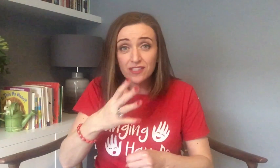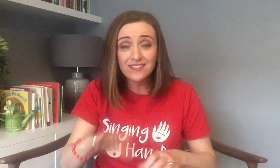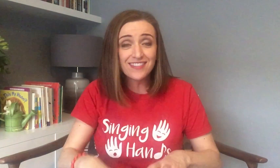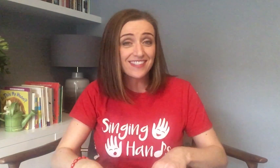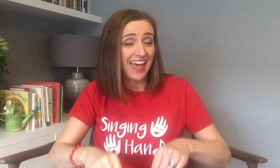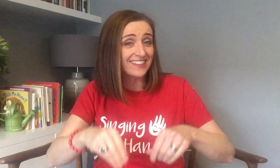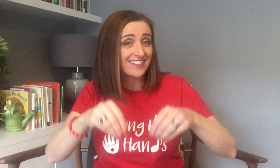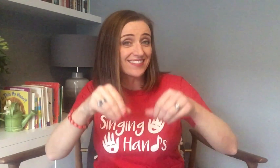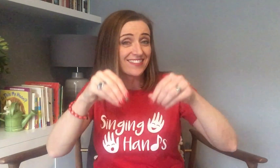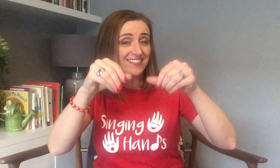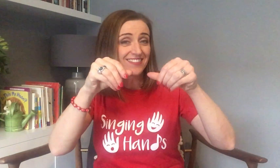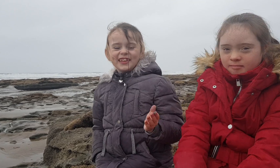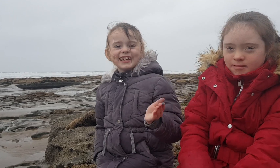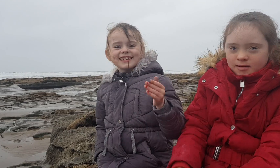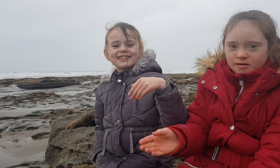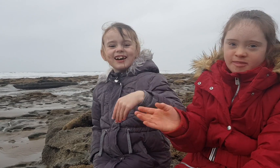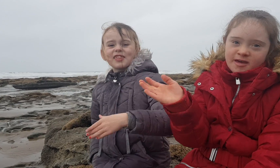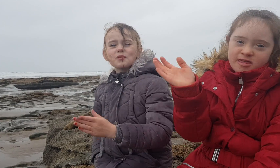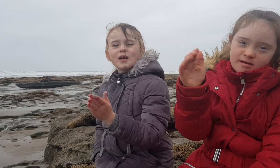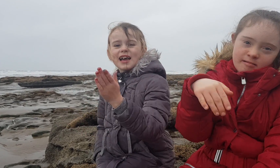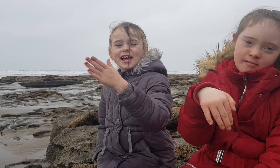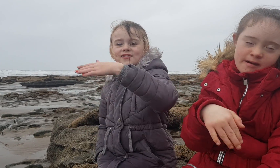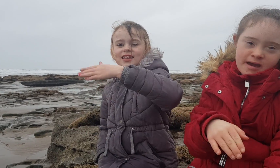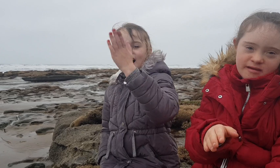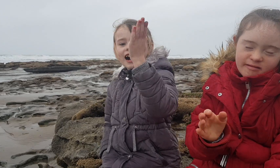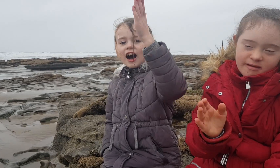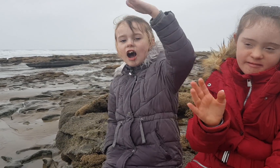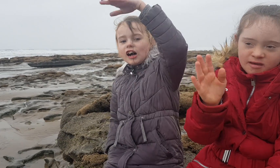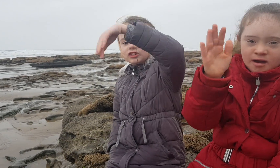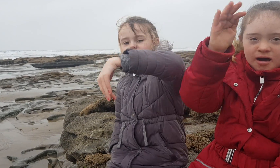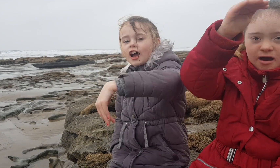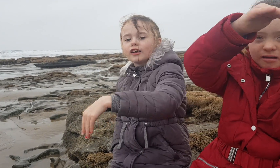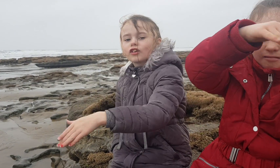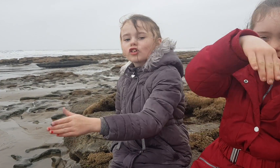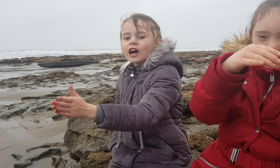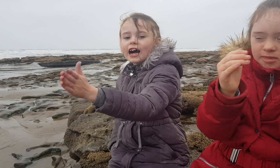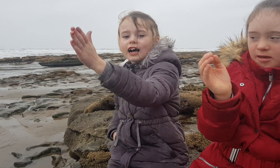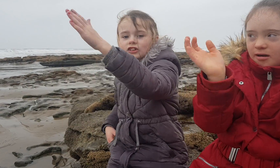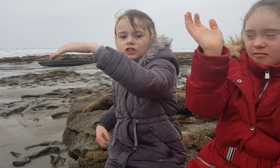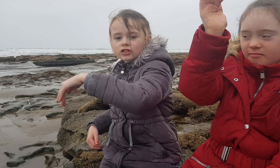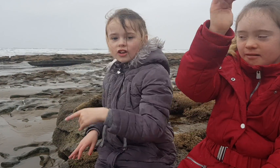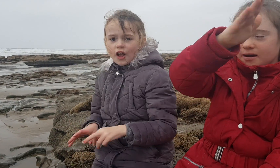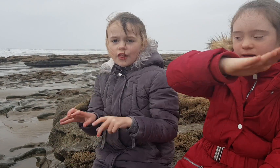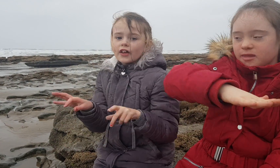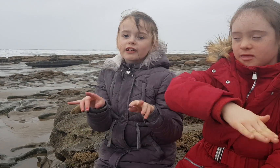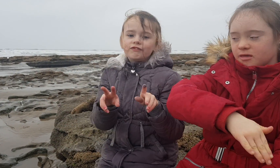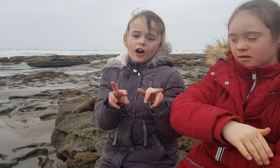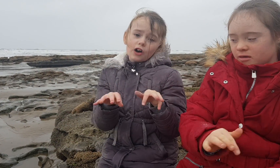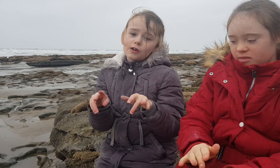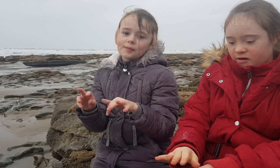golden sands. These are the waves that arch and crash, that foam